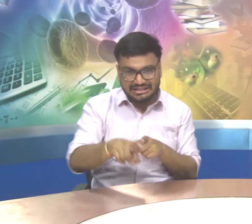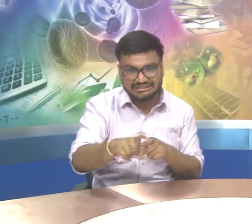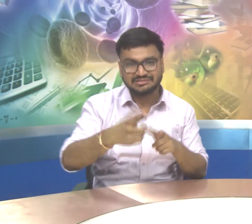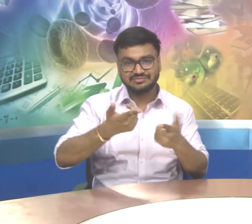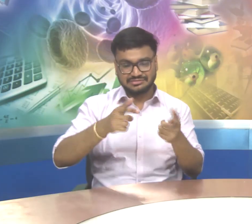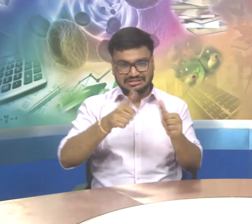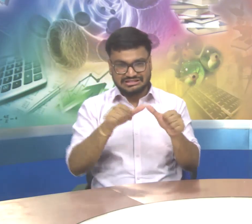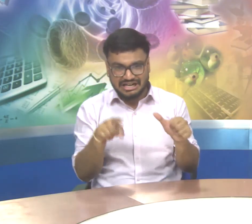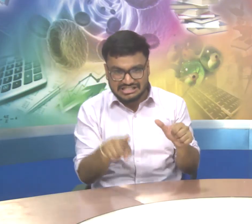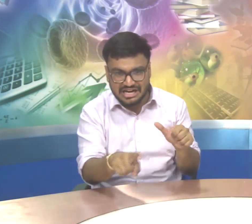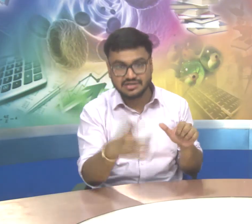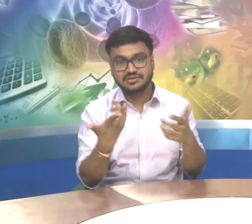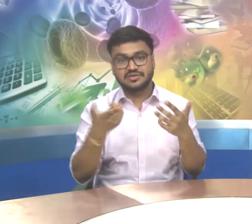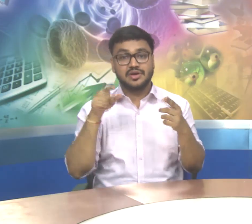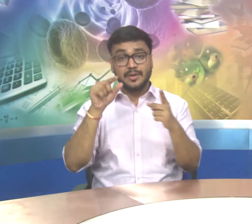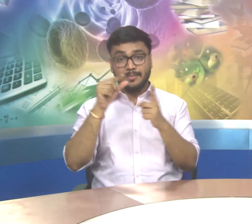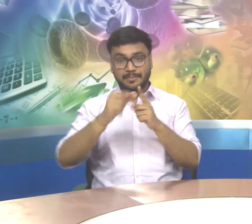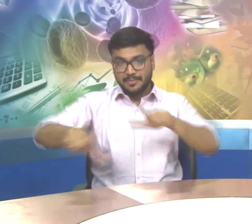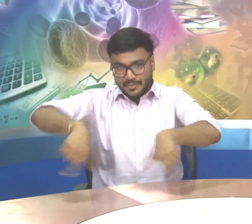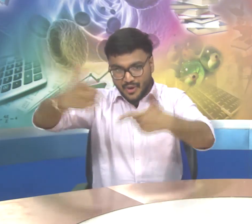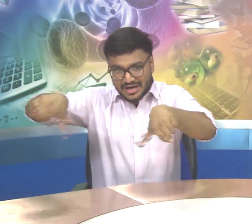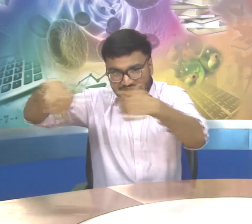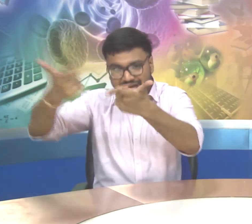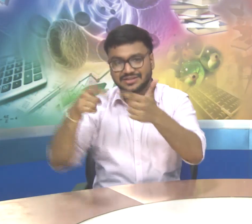culture of fish, prawn, aquatic plants,